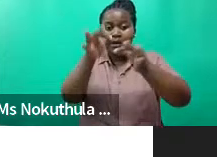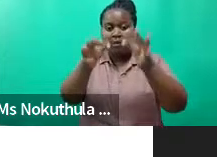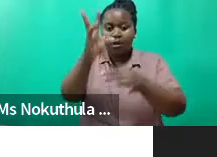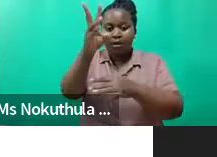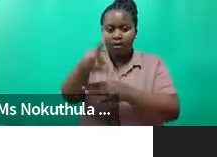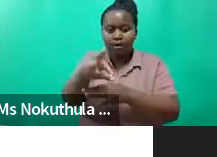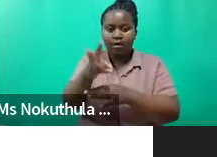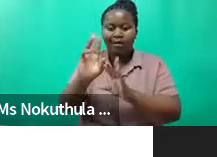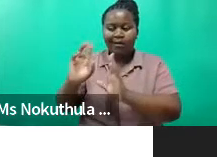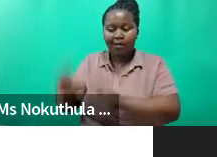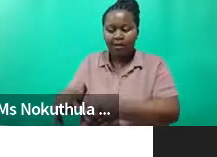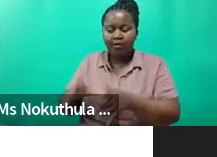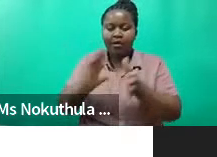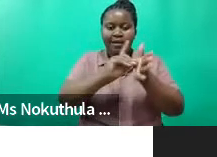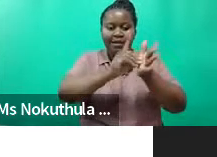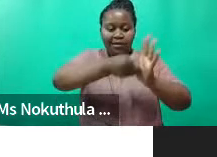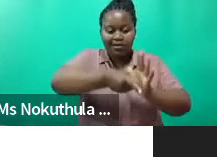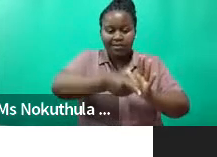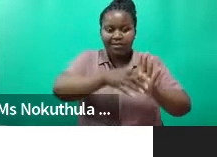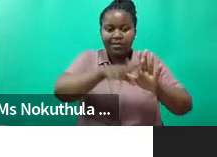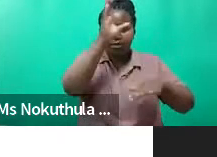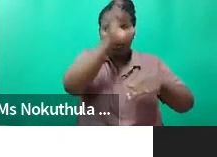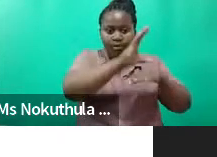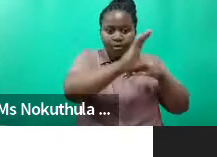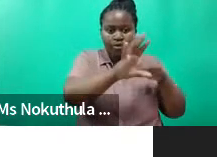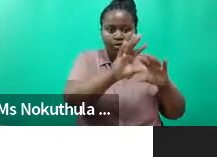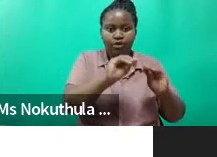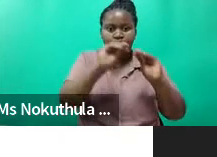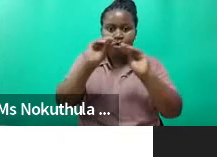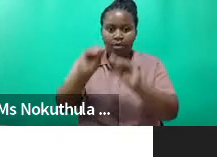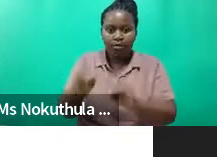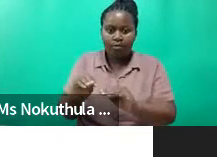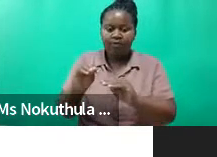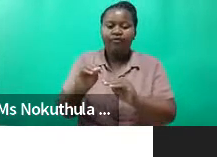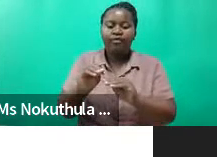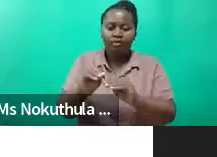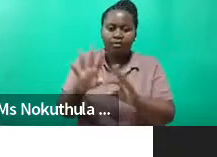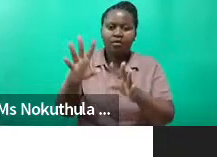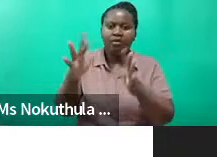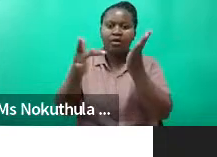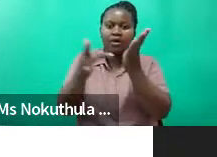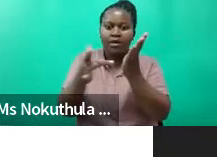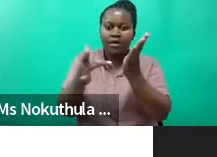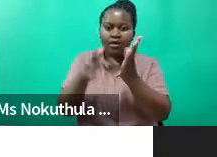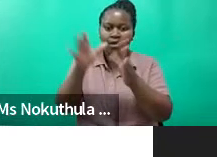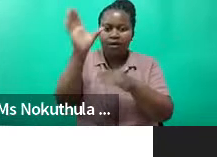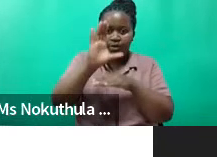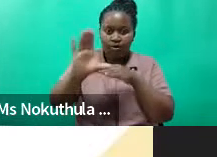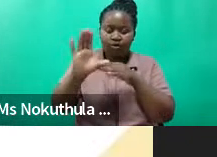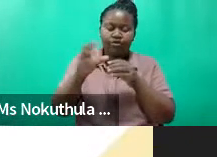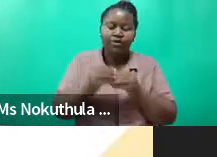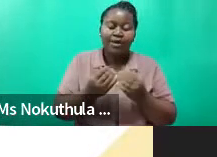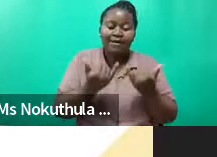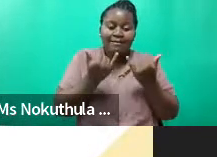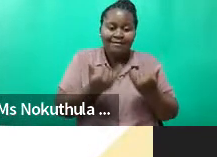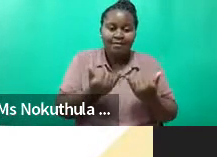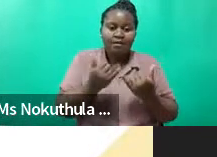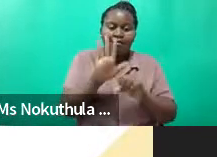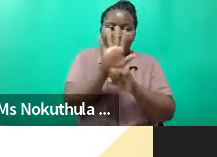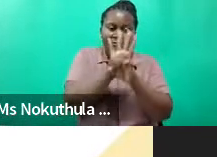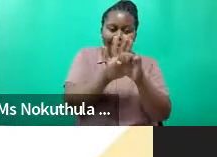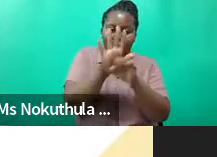college and moved towards an autistic specific vocational college. So I'm going to just give us a little bit of